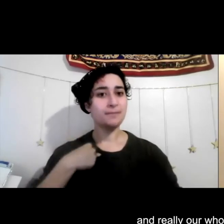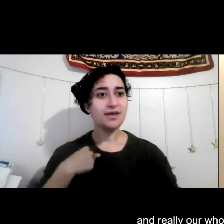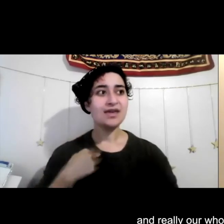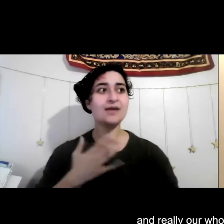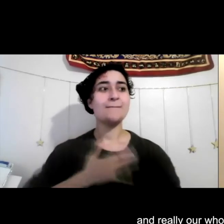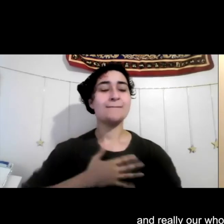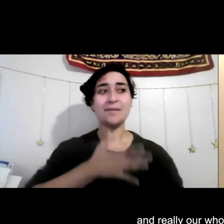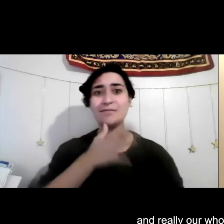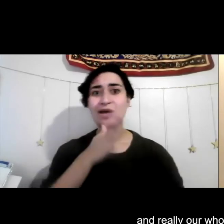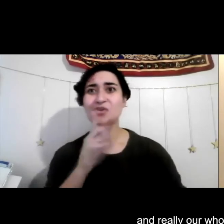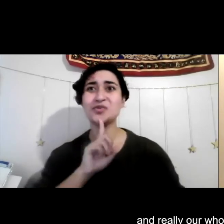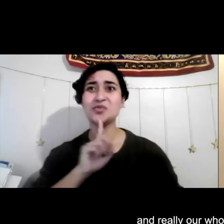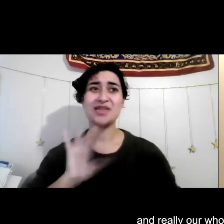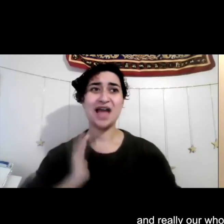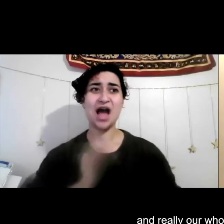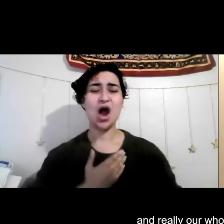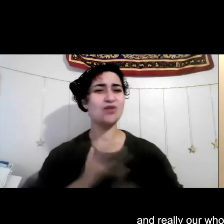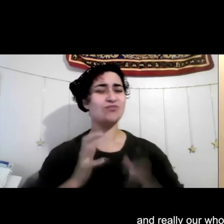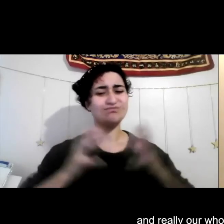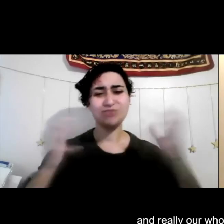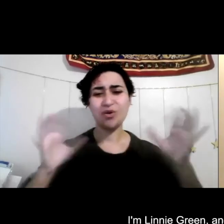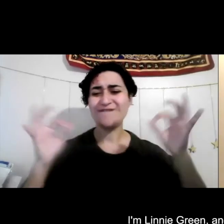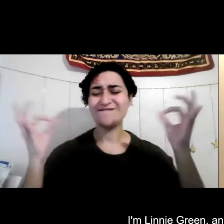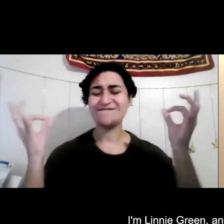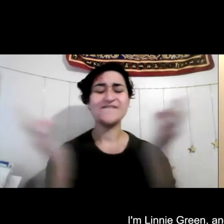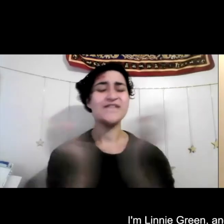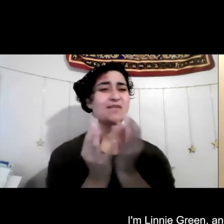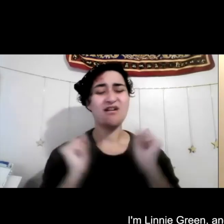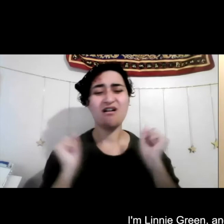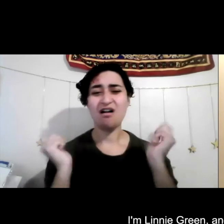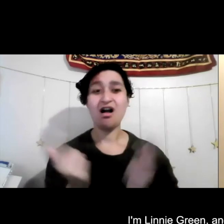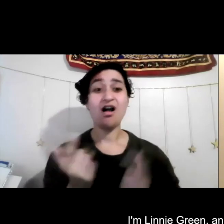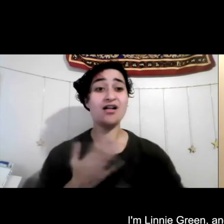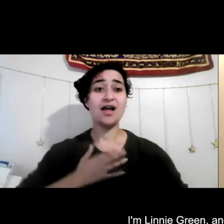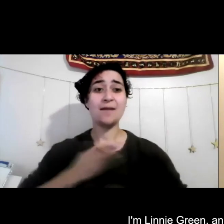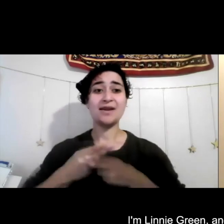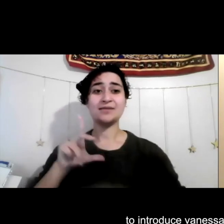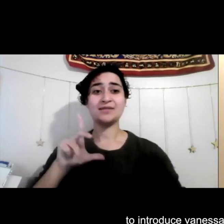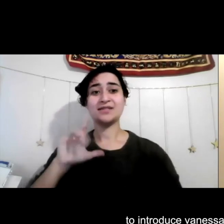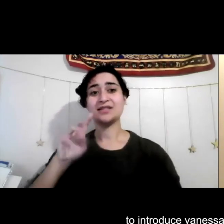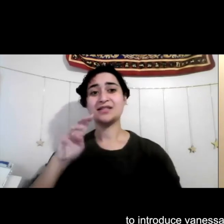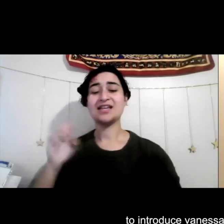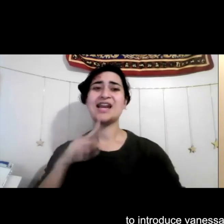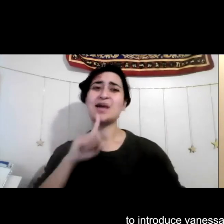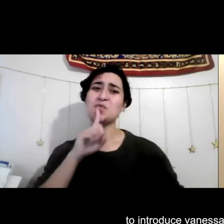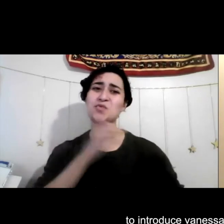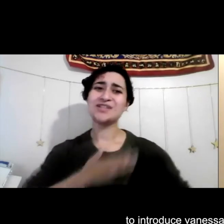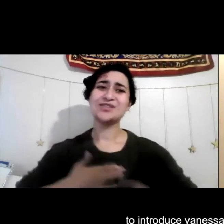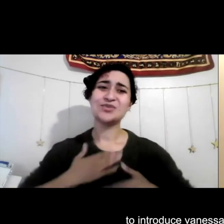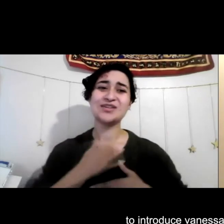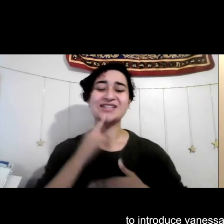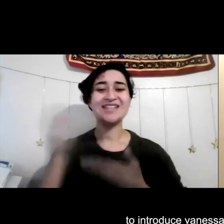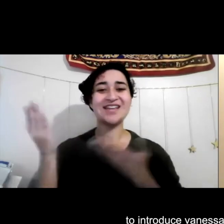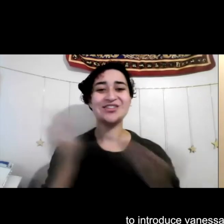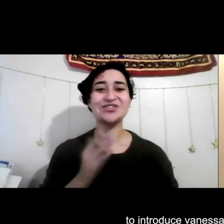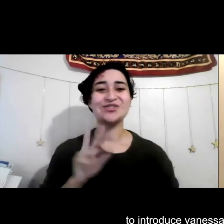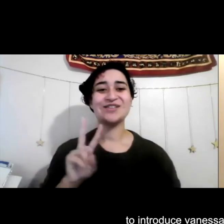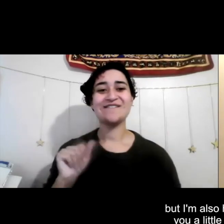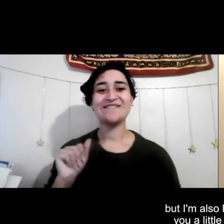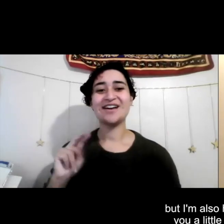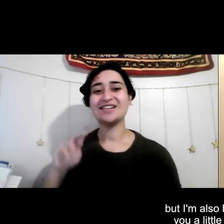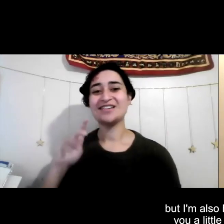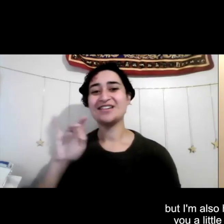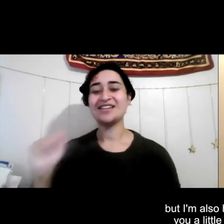and really our whole family. I'm Lenny Green, and I'm really thrilled to introduce Vanessa and Ryan